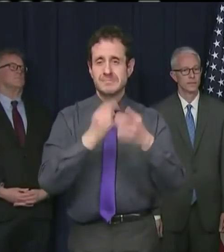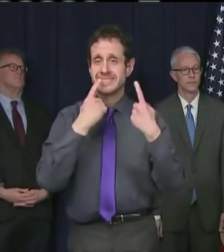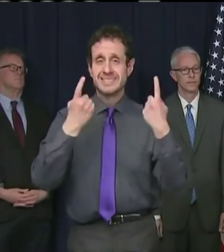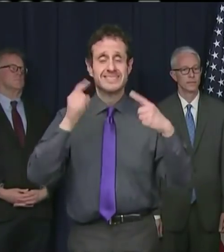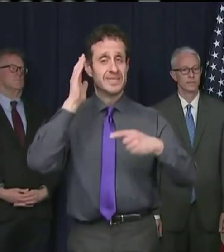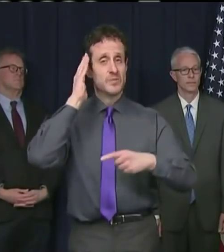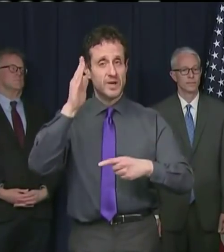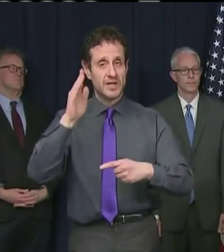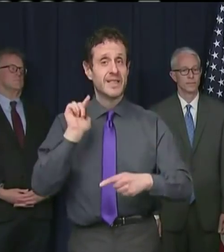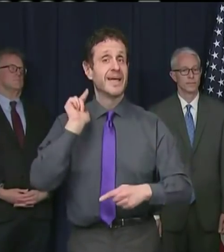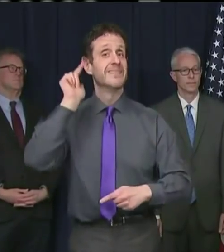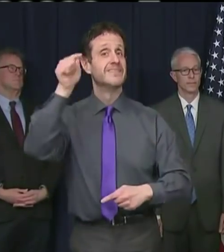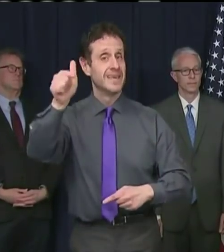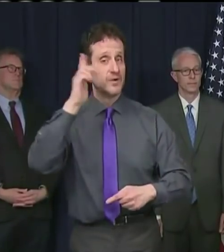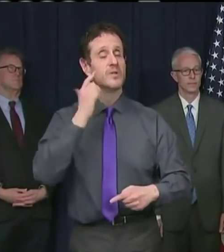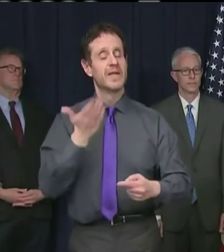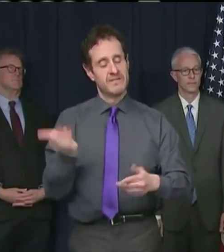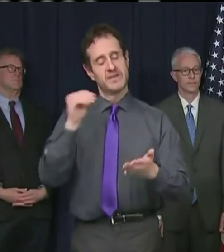to the life that we used to live.